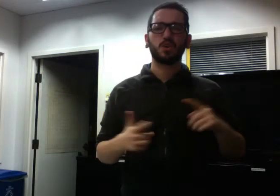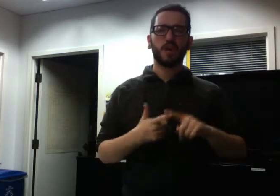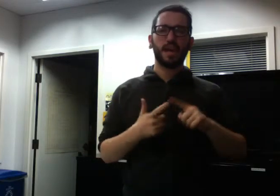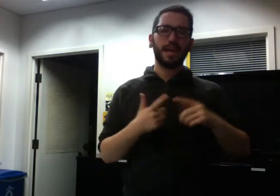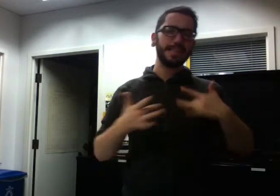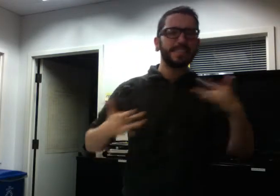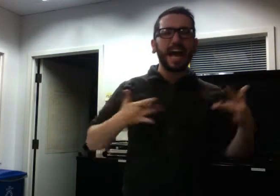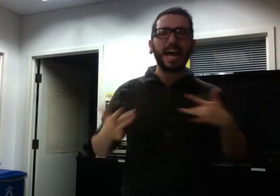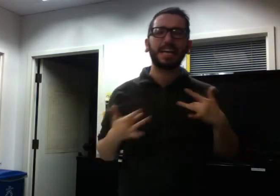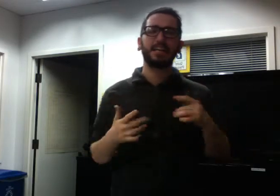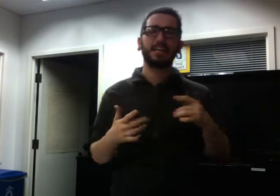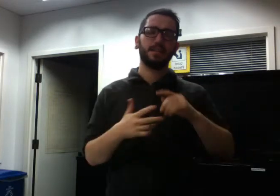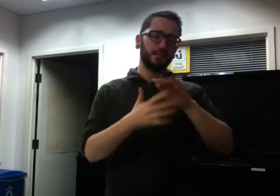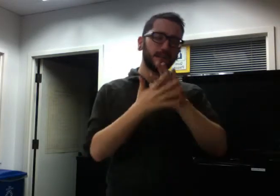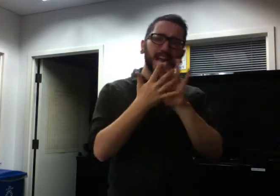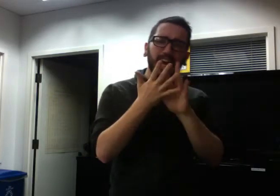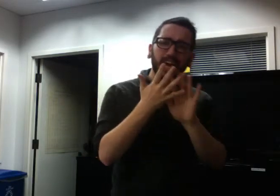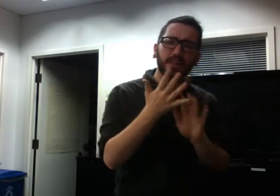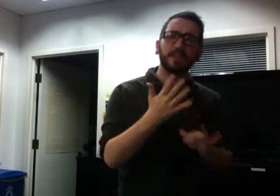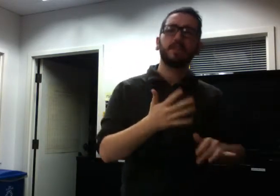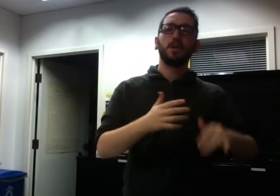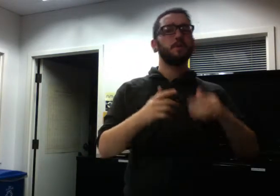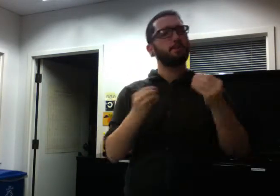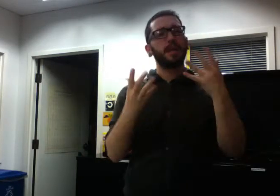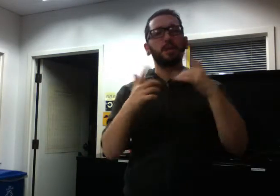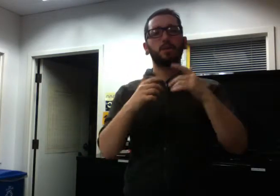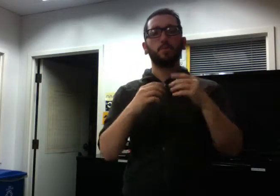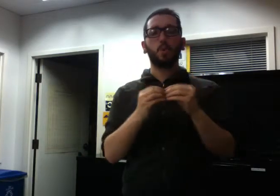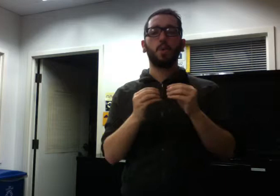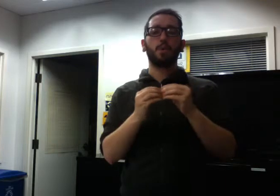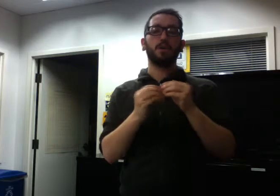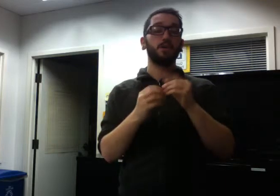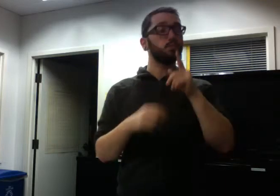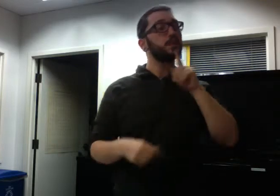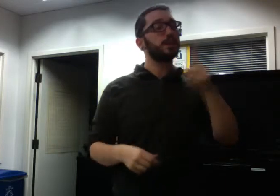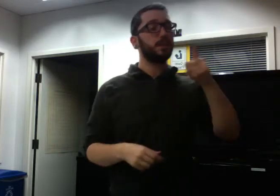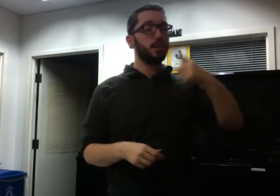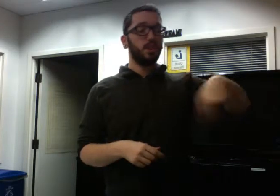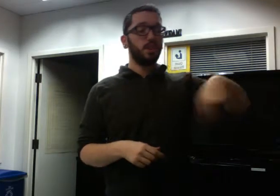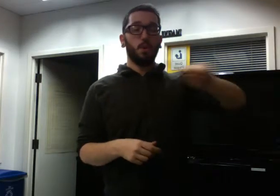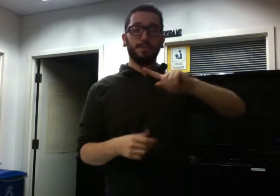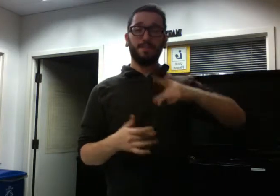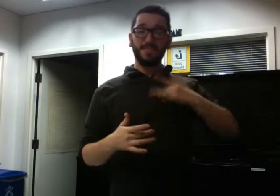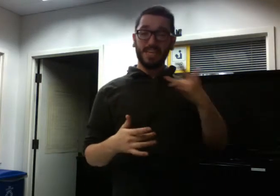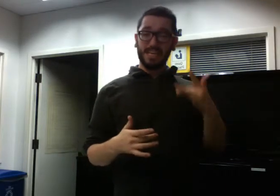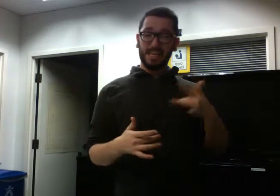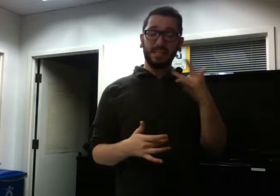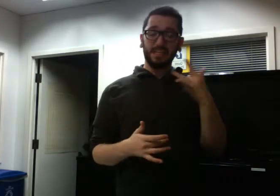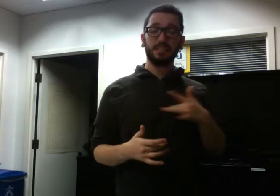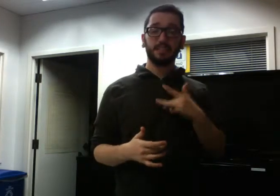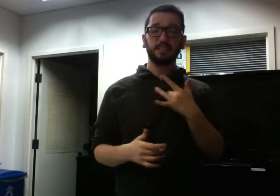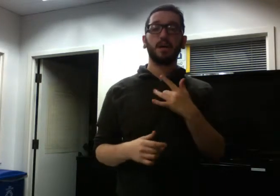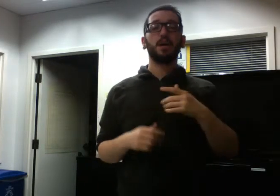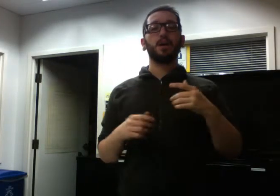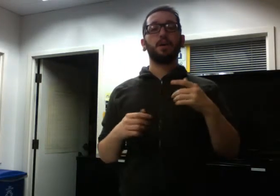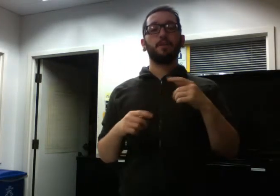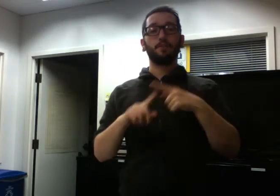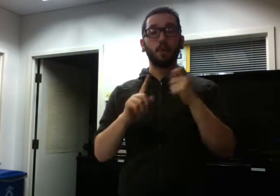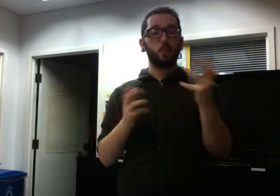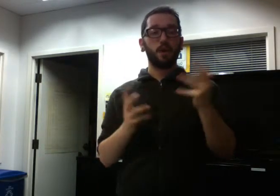these negative emotions that we're experiencing are actually based in fear. Fear of failure, fear of